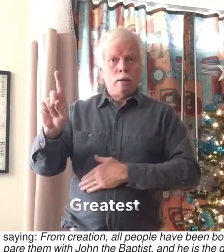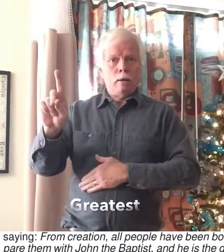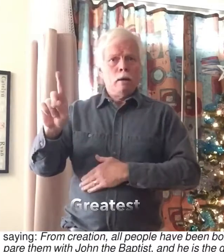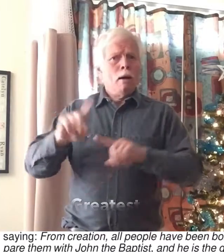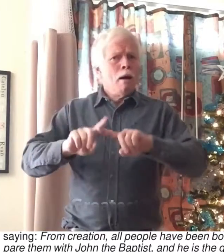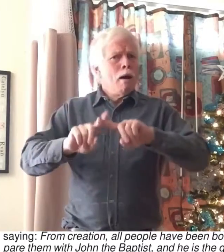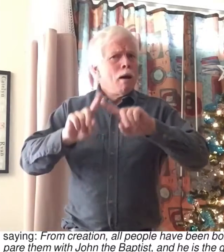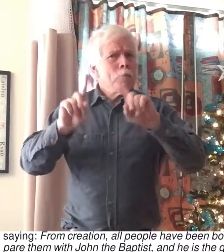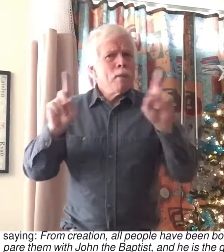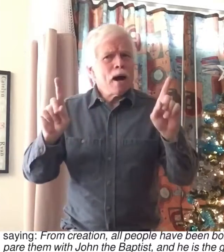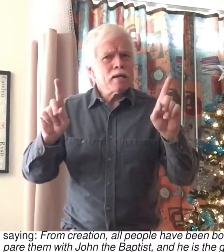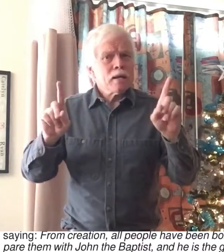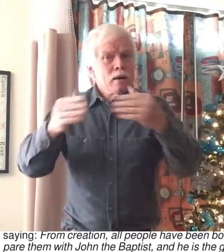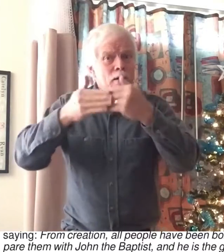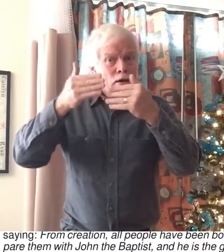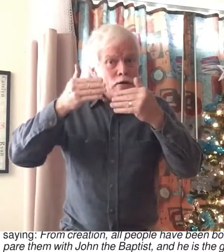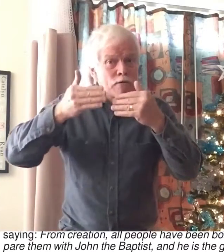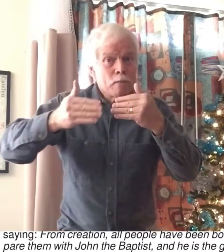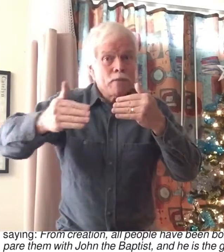Thinking about communion.